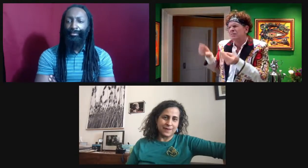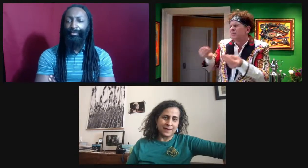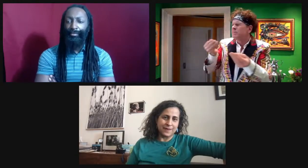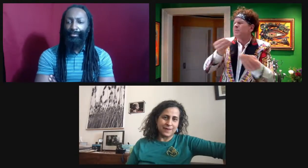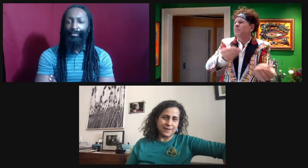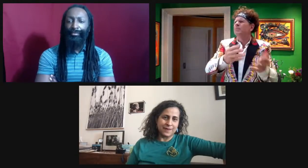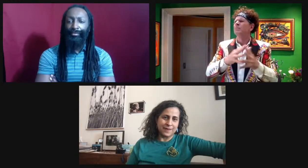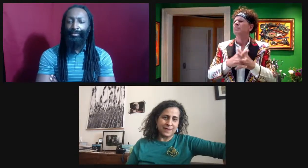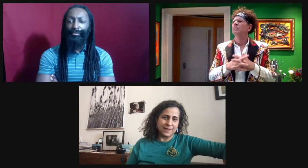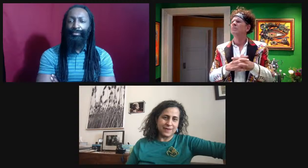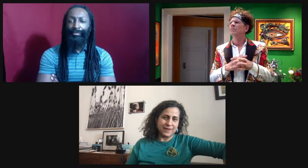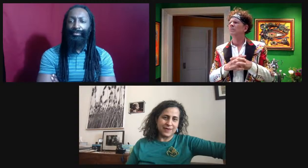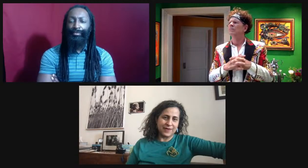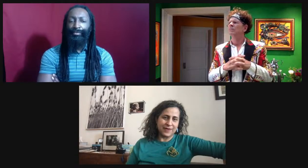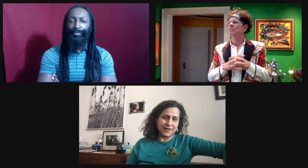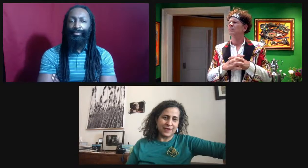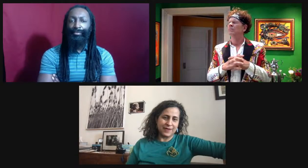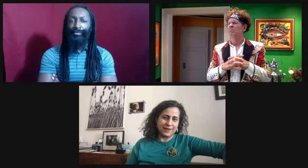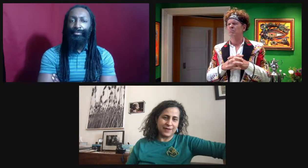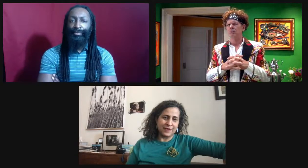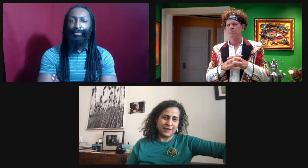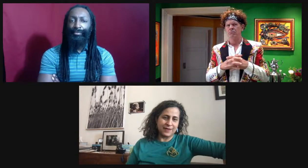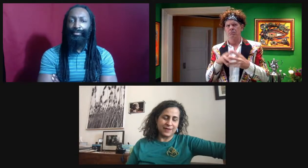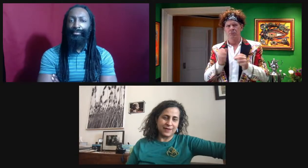know, everything is deaf art. It is folklore.